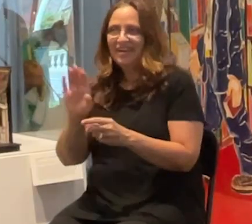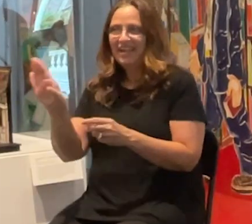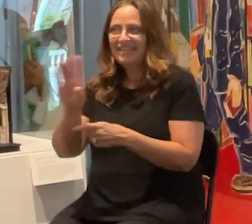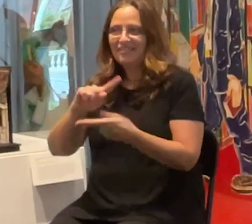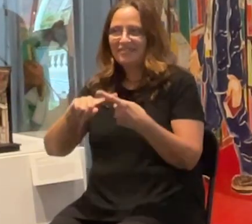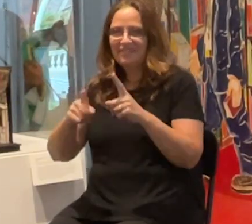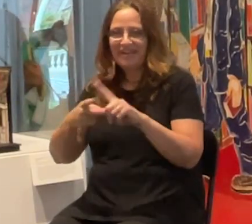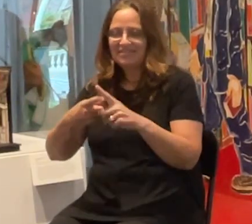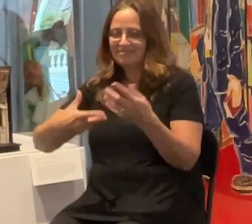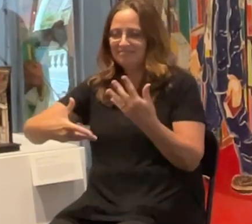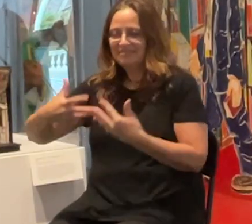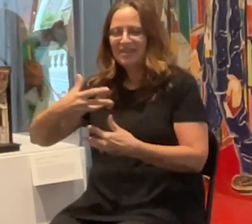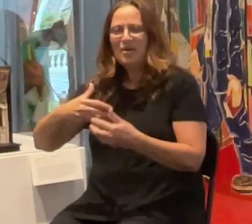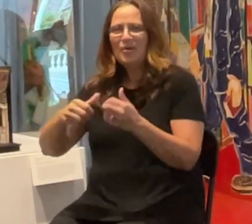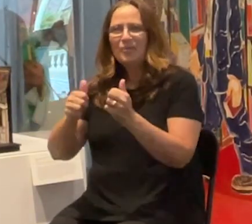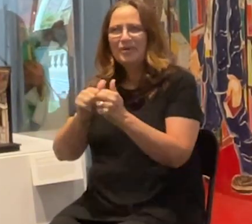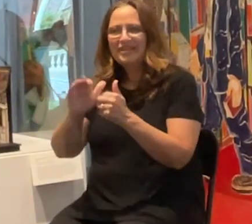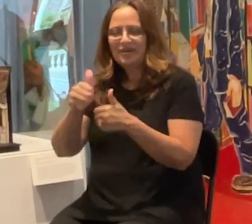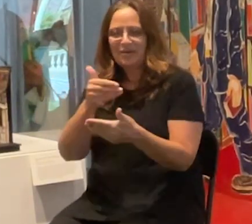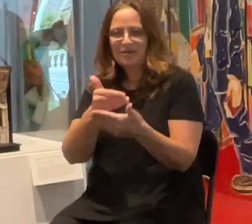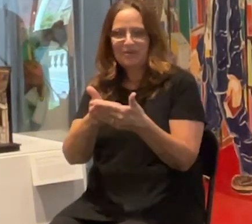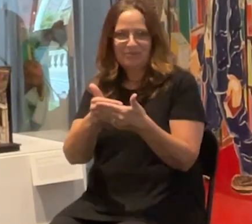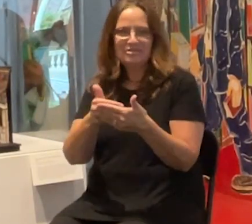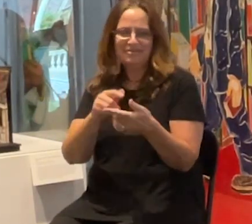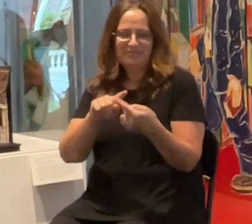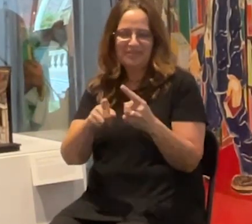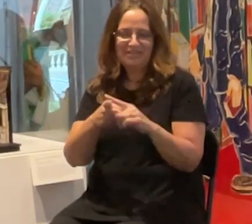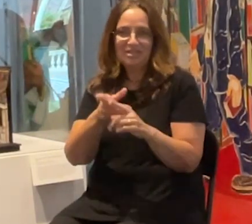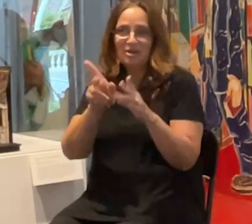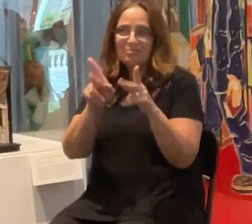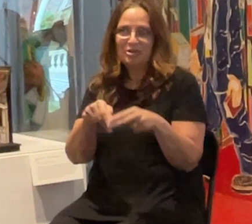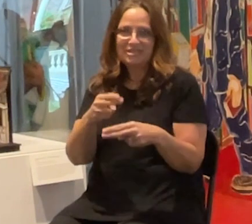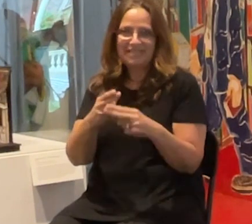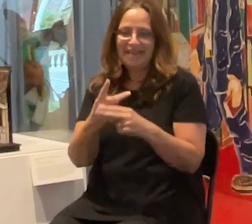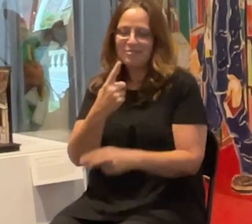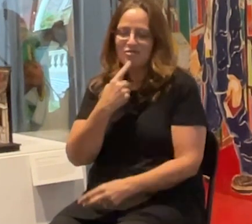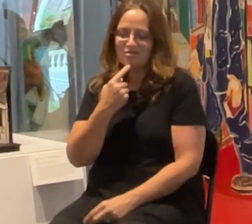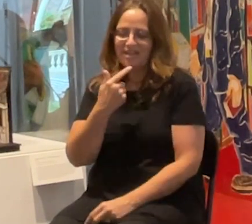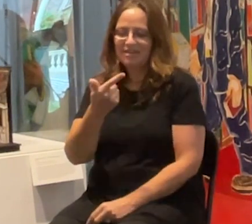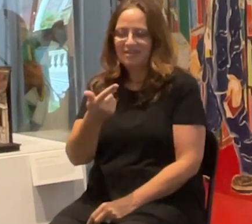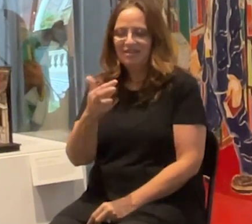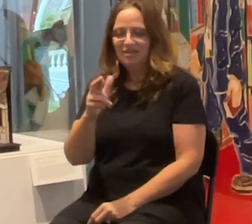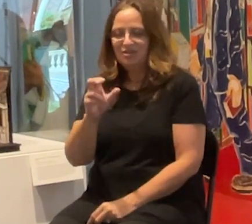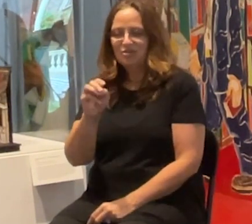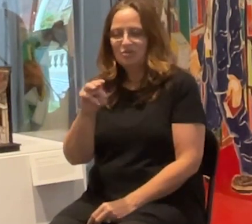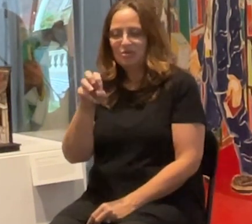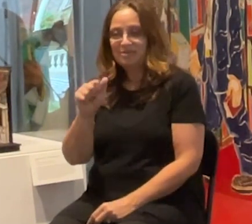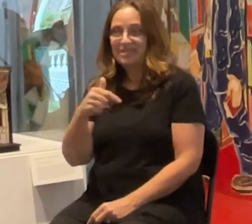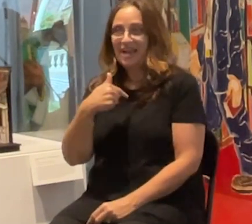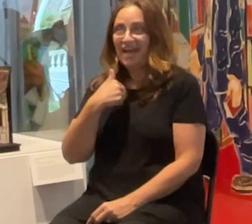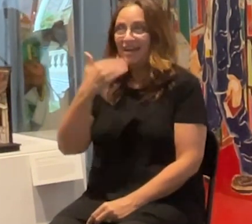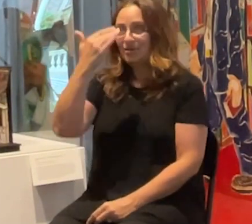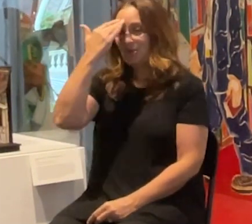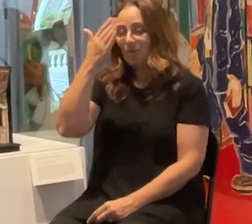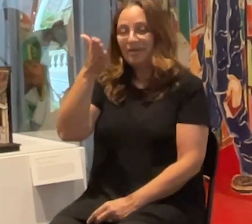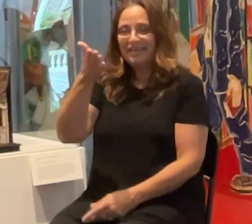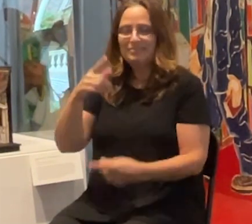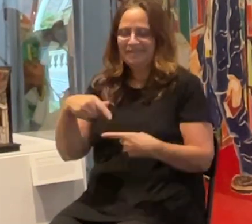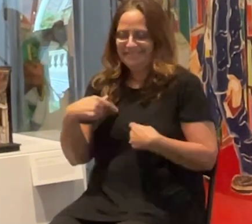friends, and amongst their very, very close friends was Red Grooms. So I've known Red since I was born, basically,